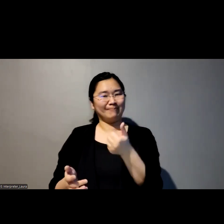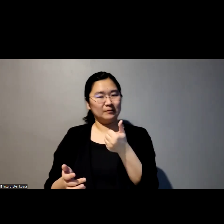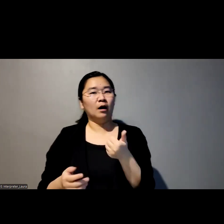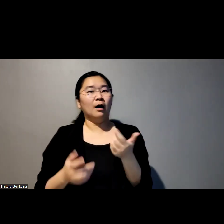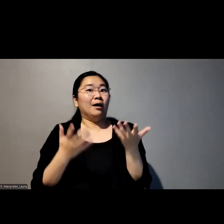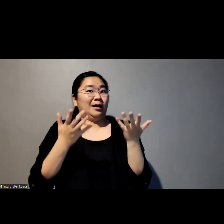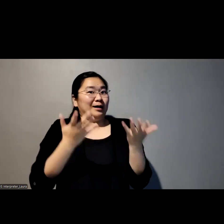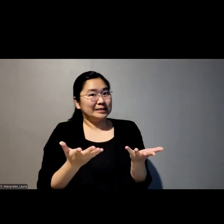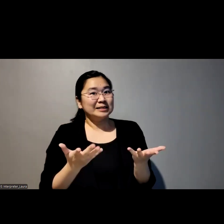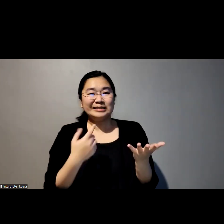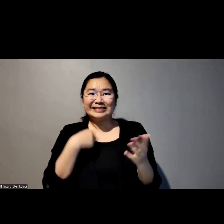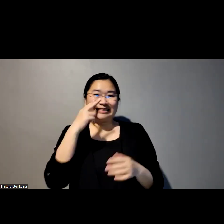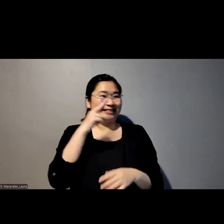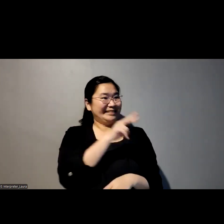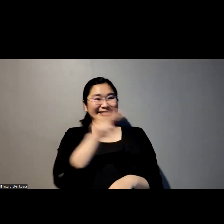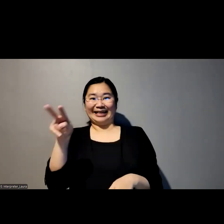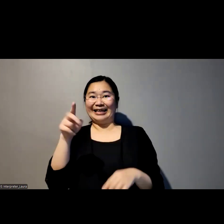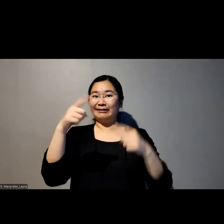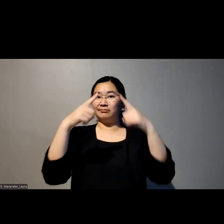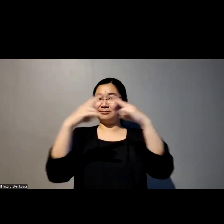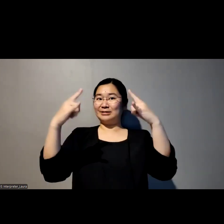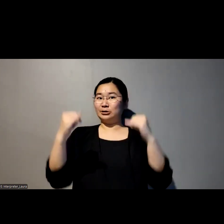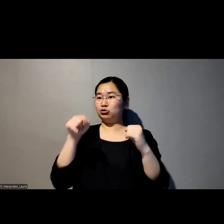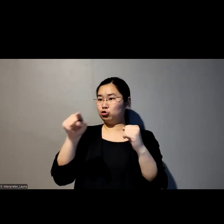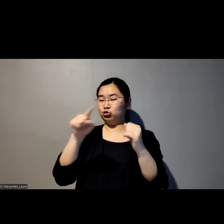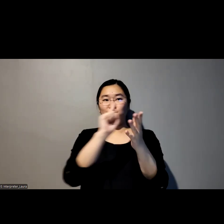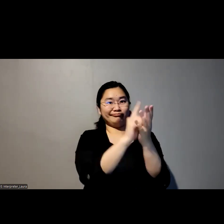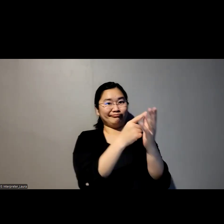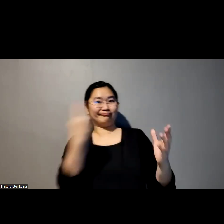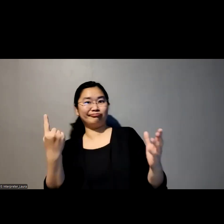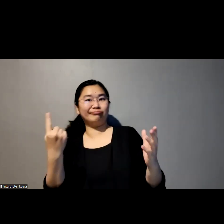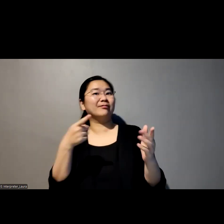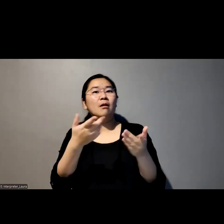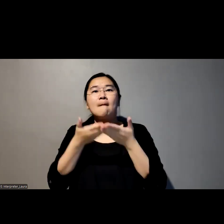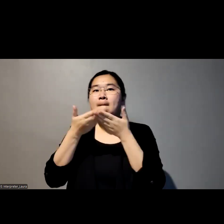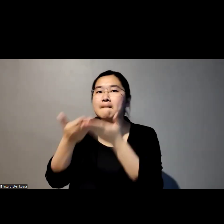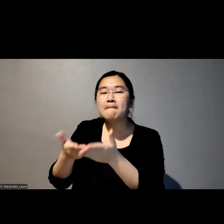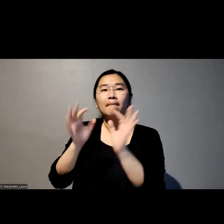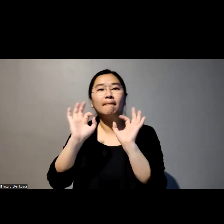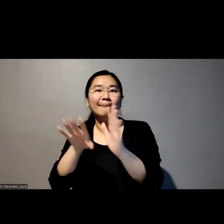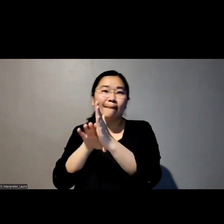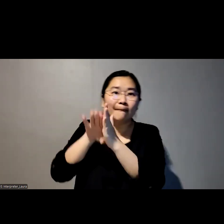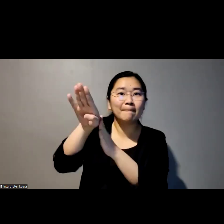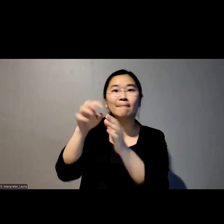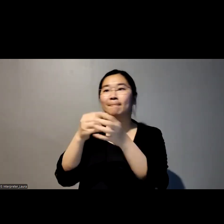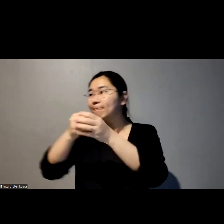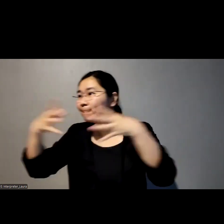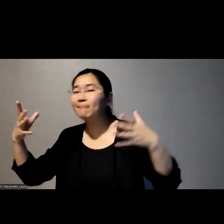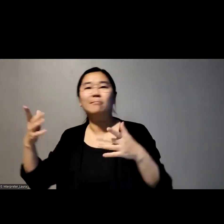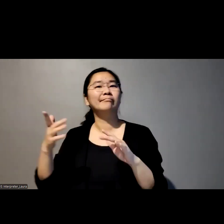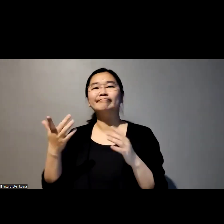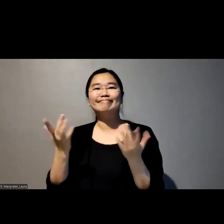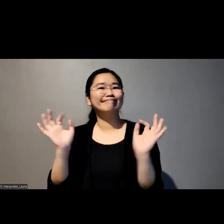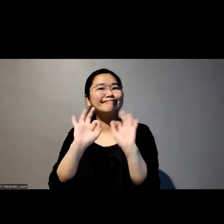and international experts discussing and creating plans and strategies on the central level, let's